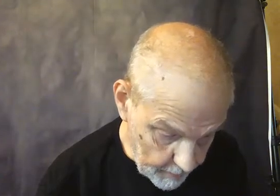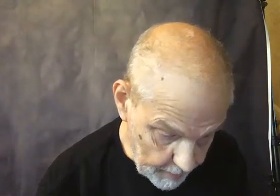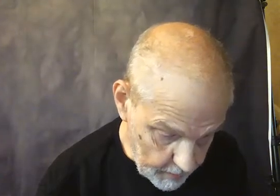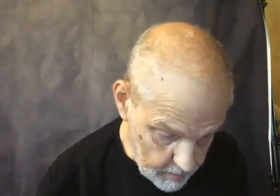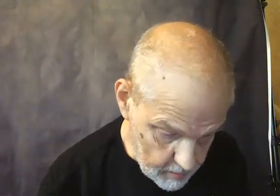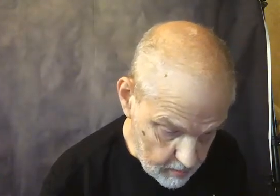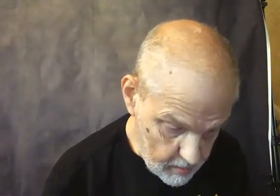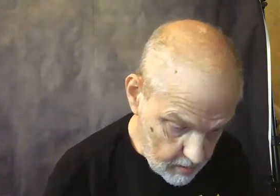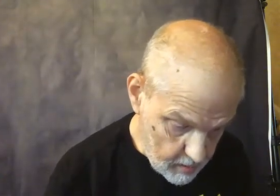Find it.